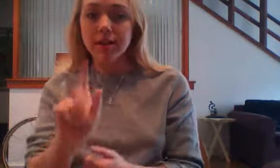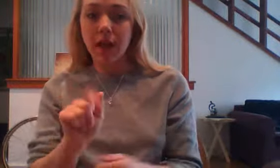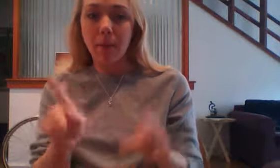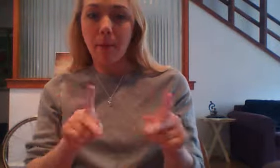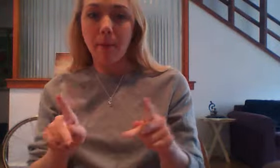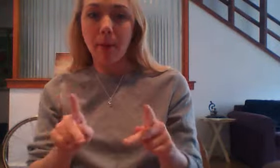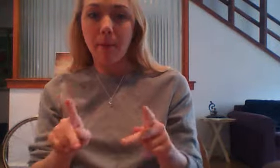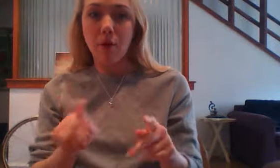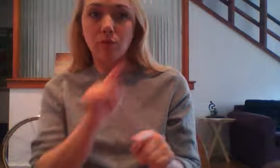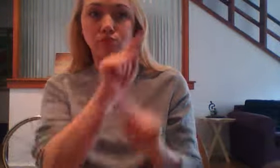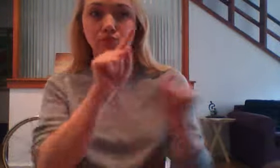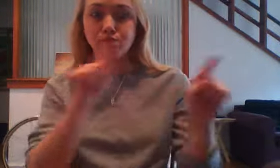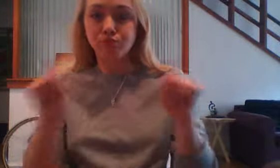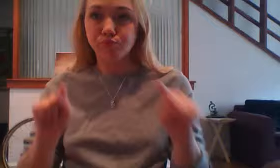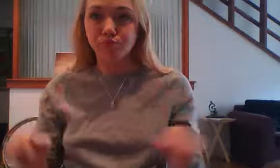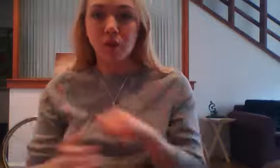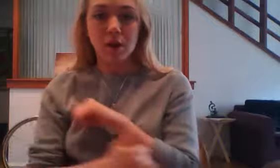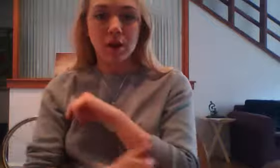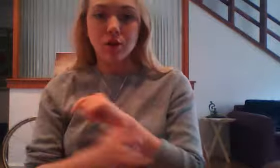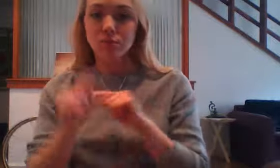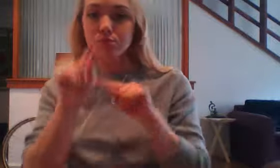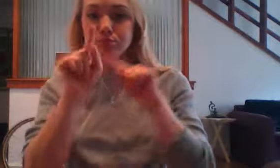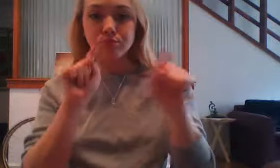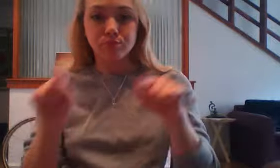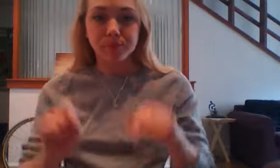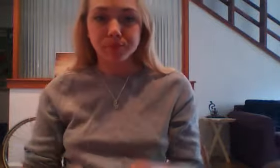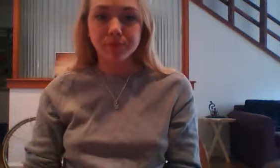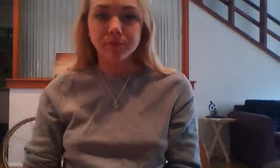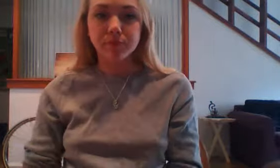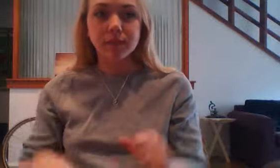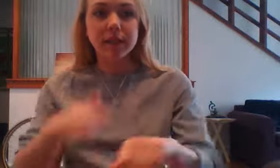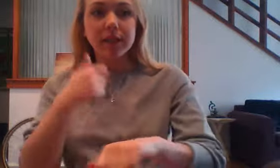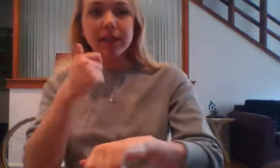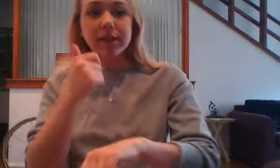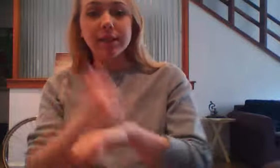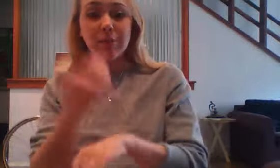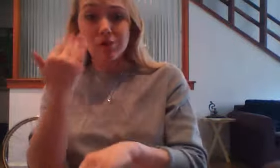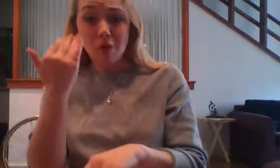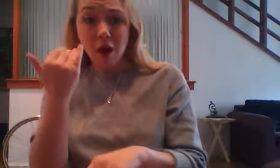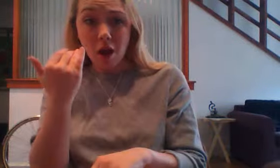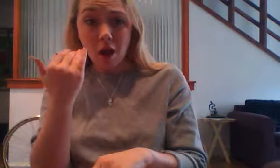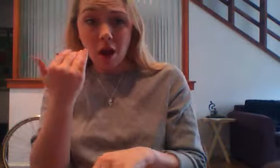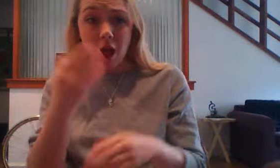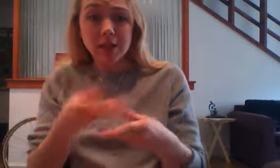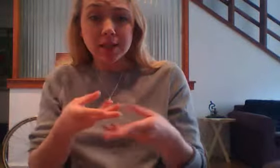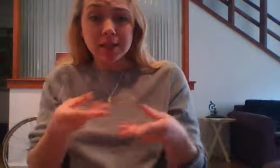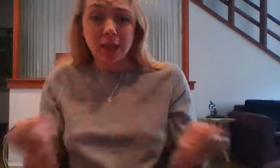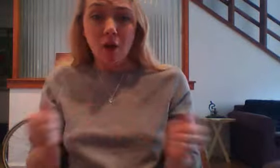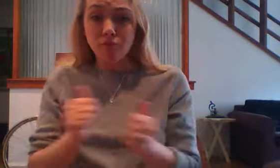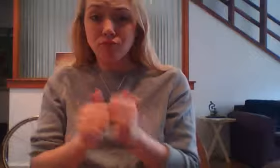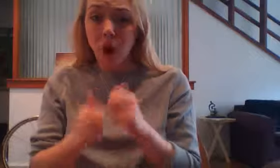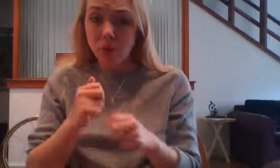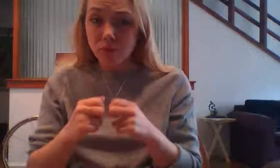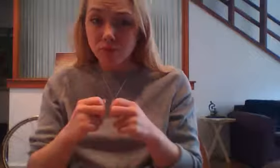But it was set in place to solve a problem, and that problem has not yet been solved. And I think part of the reason that problem has not been solved